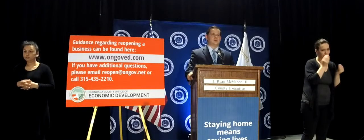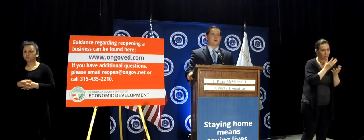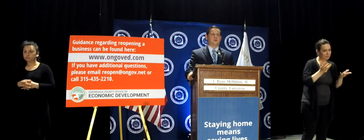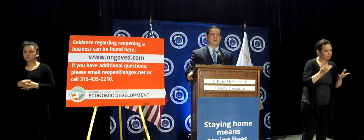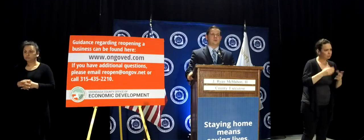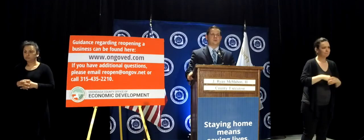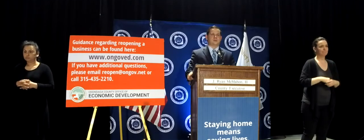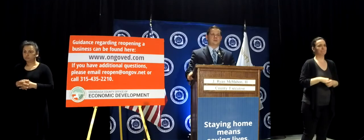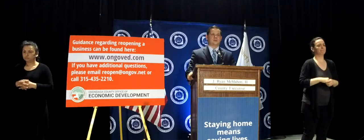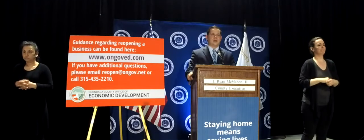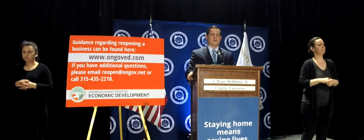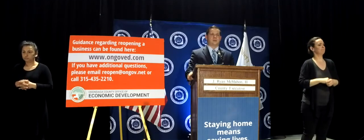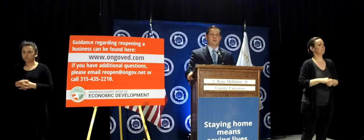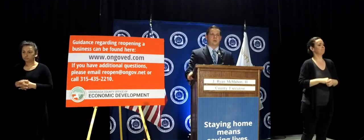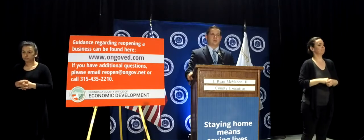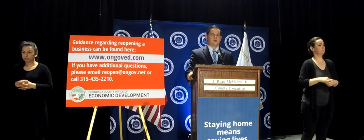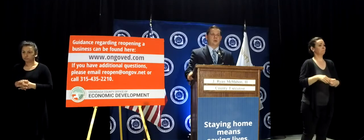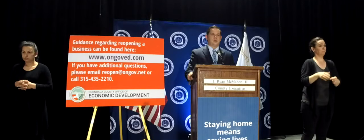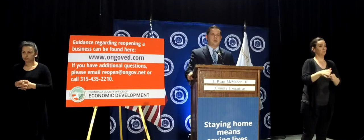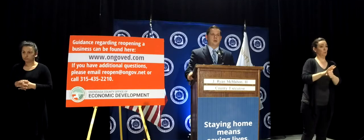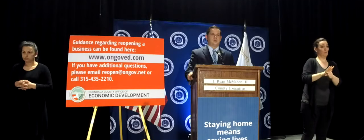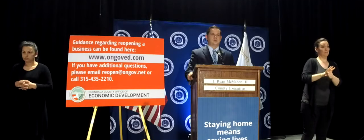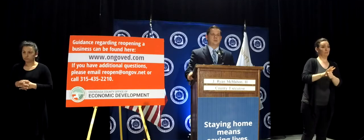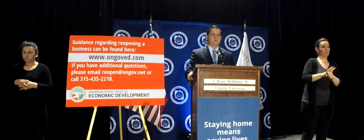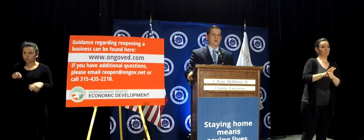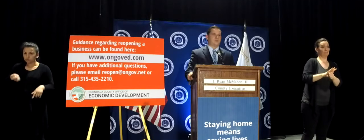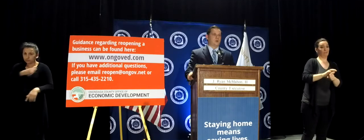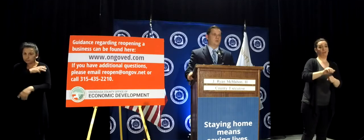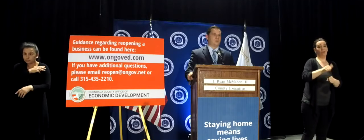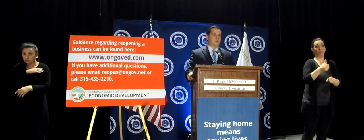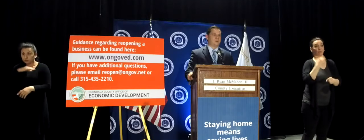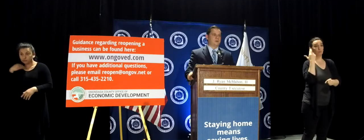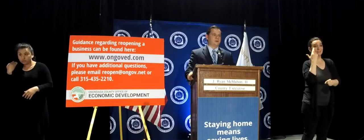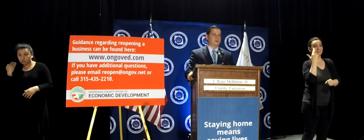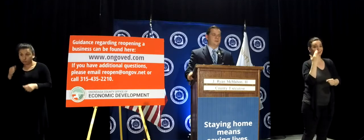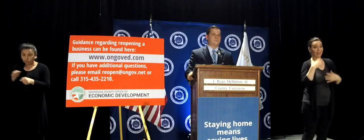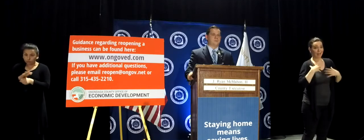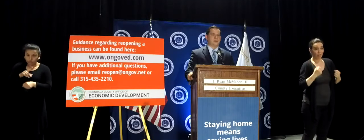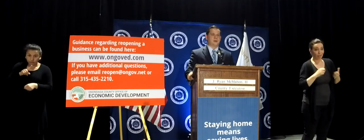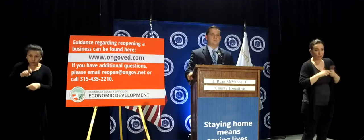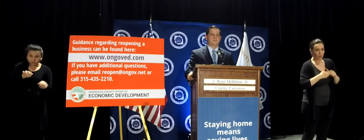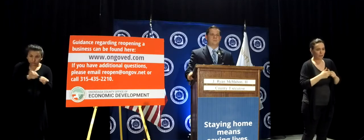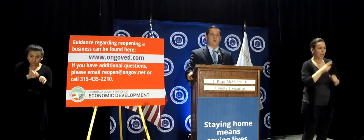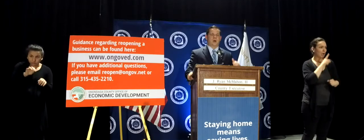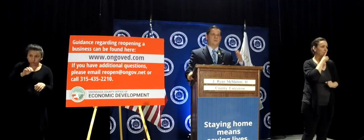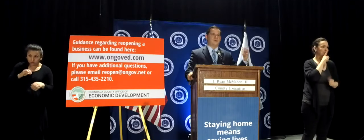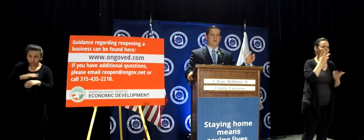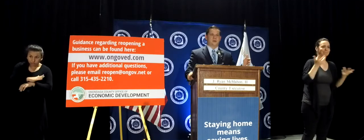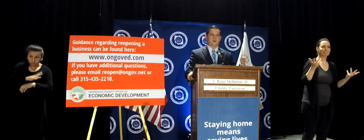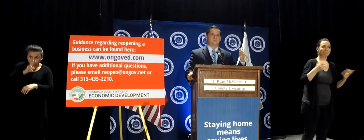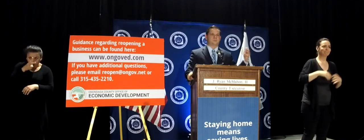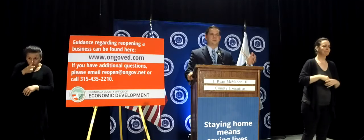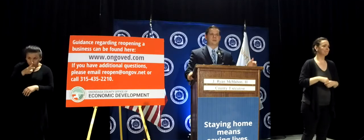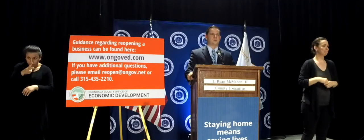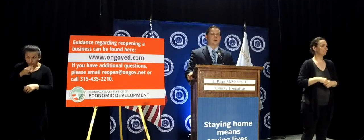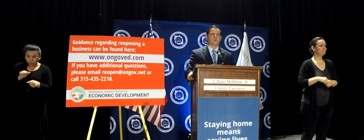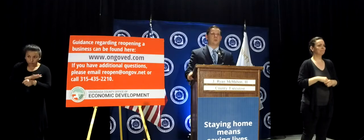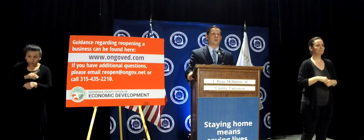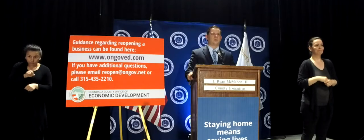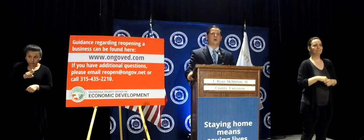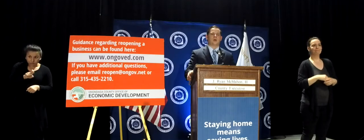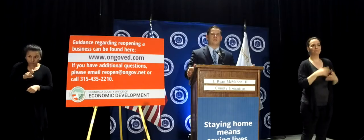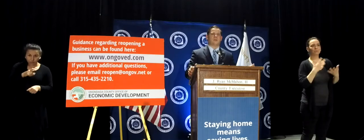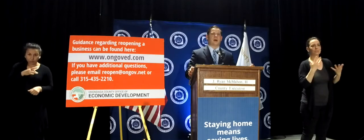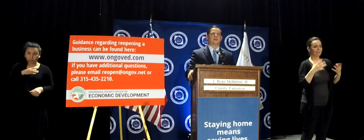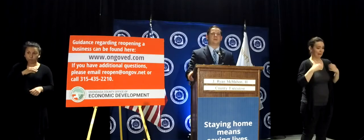this just a COVID-driven death, or did someone have COVID but had heart failure as well?